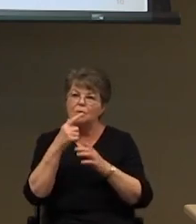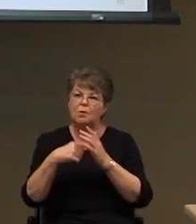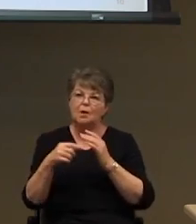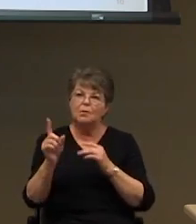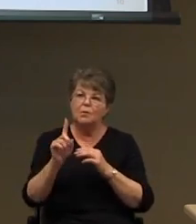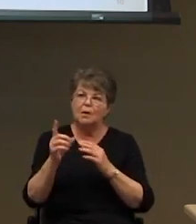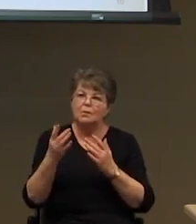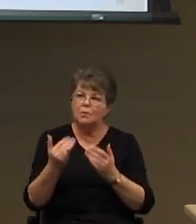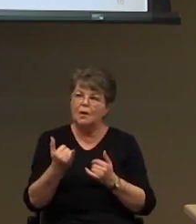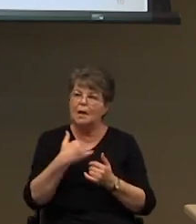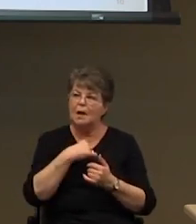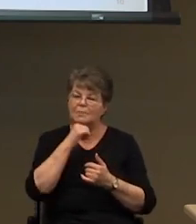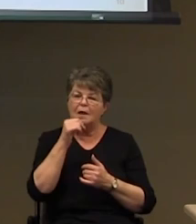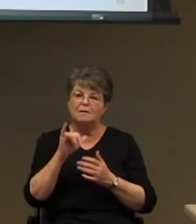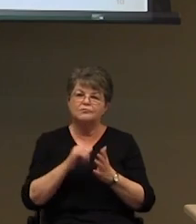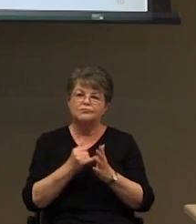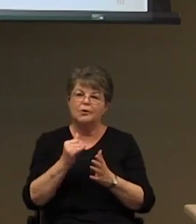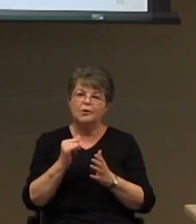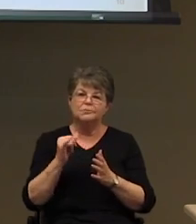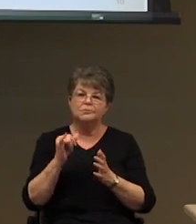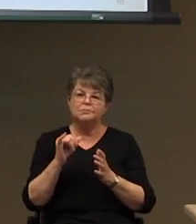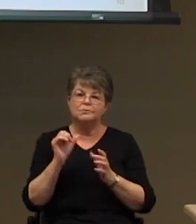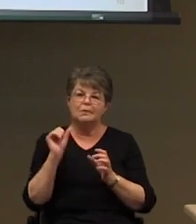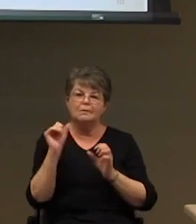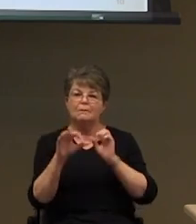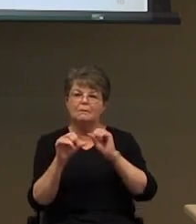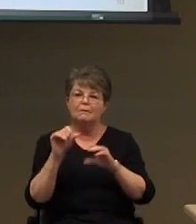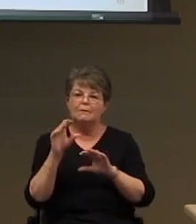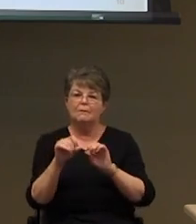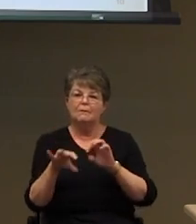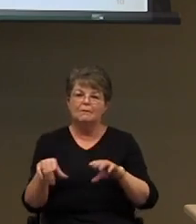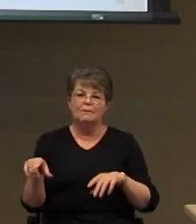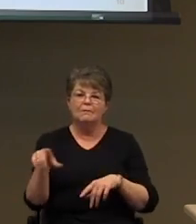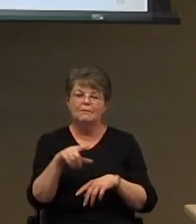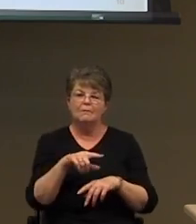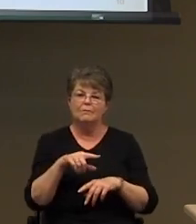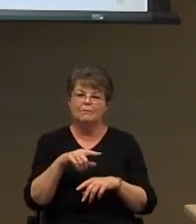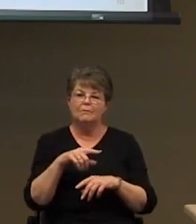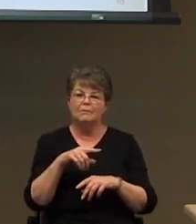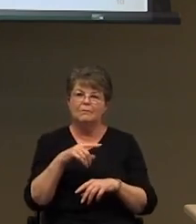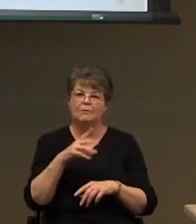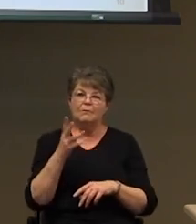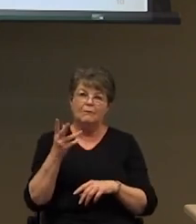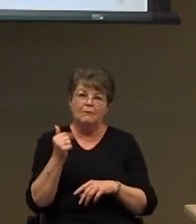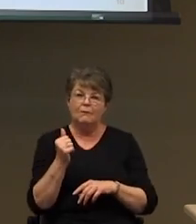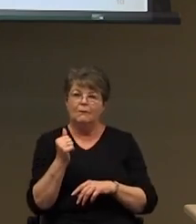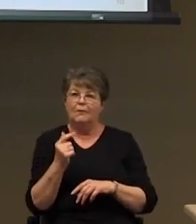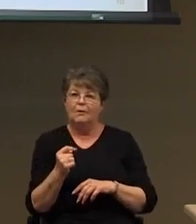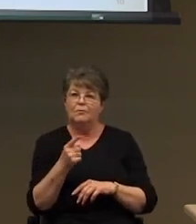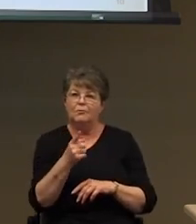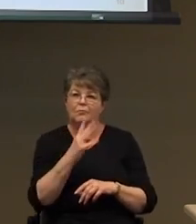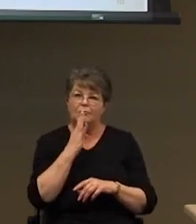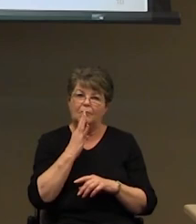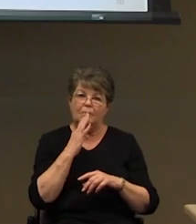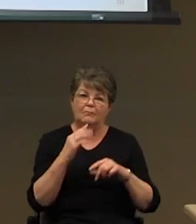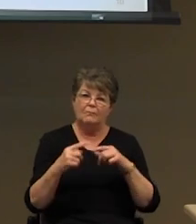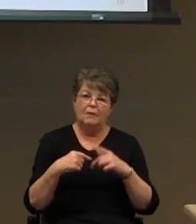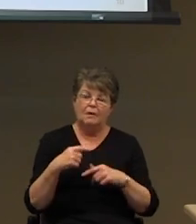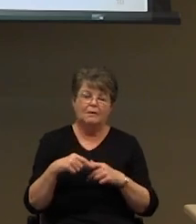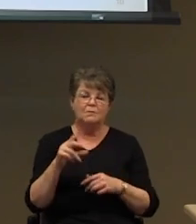that I'm not just throwing darts against the board and the, everyone, when I reveal this, goes, what in the world is that?